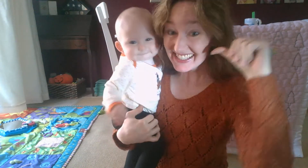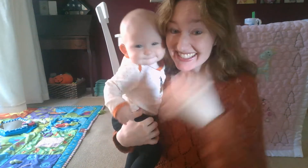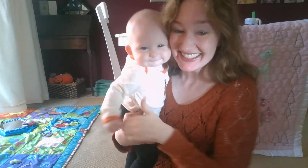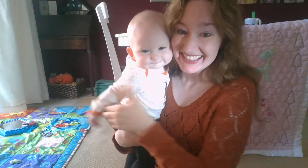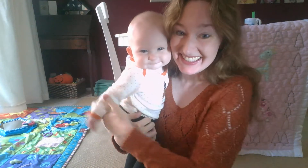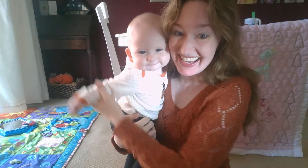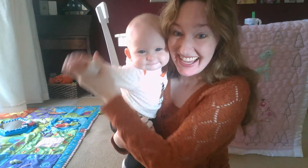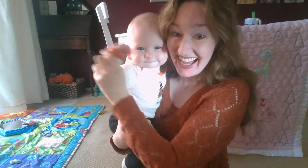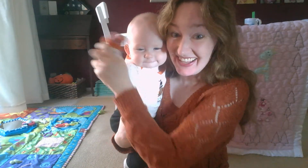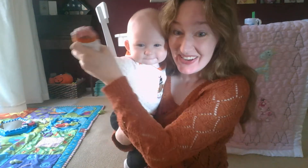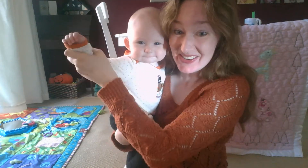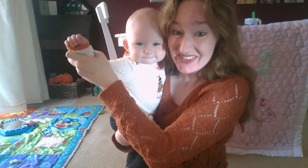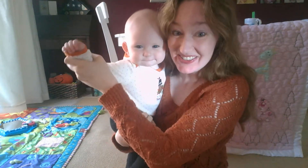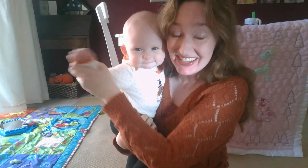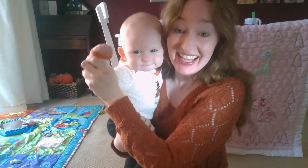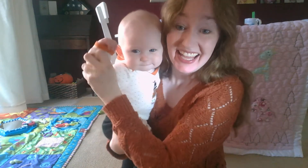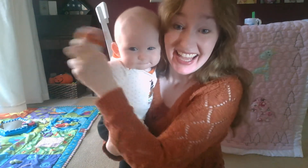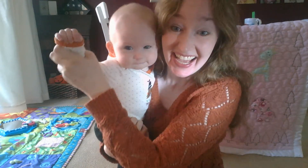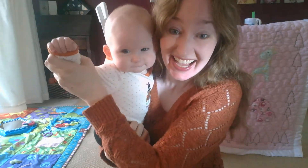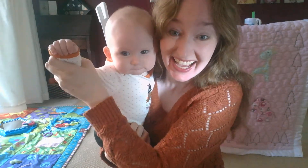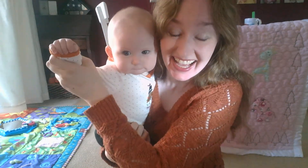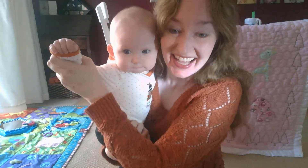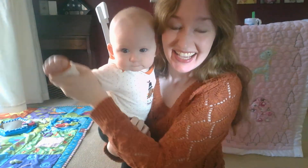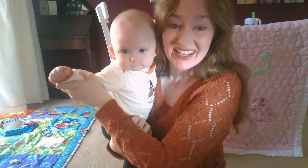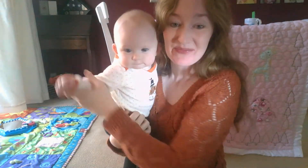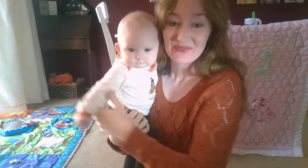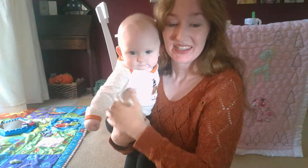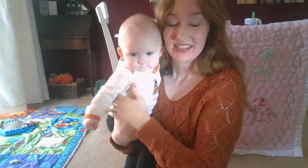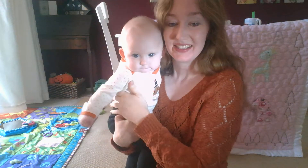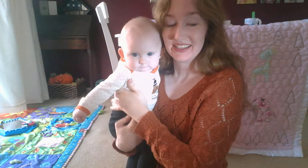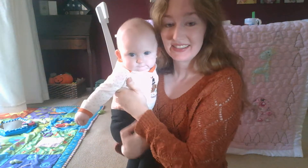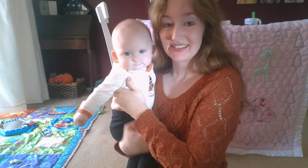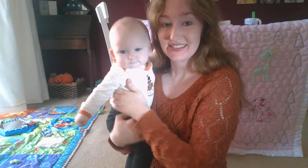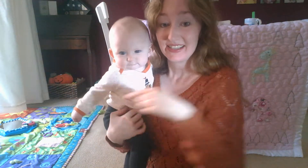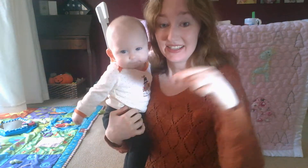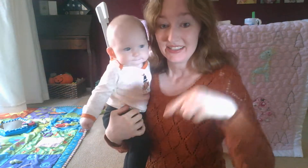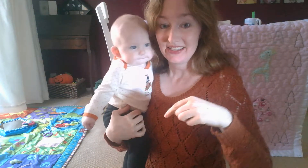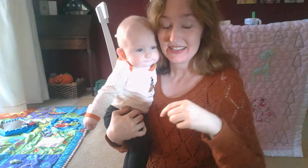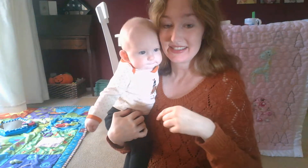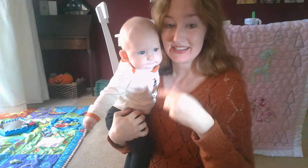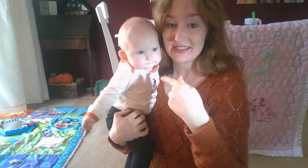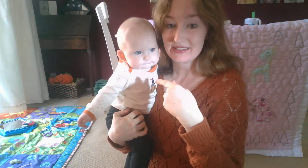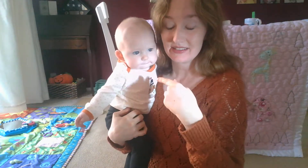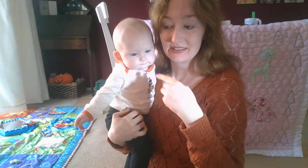Alex, say hello. And this is